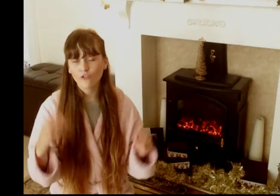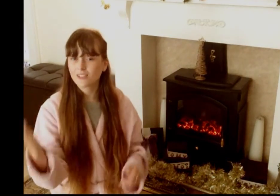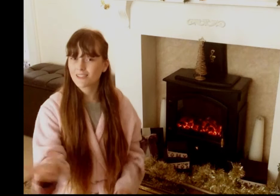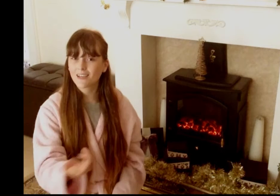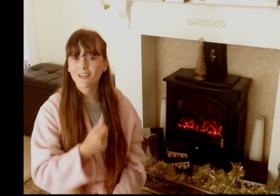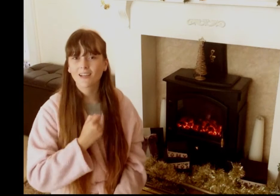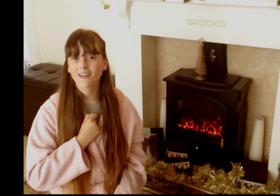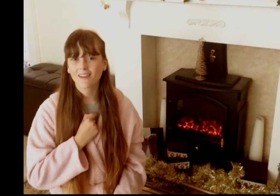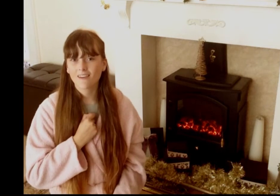receive.